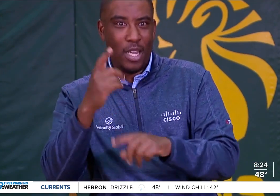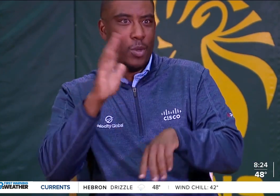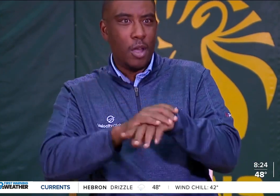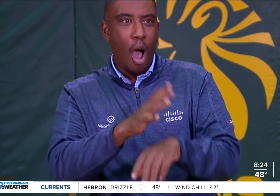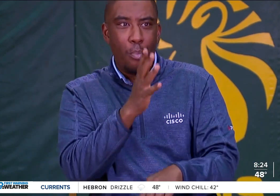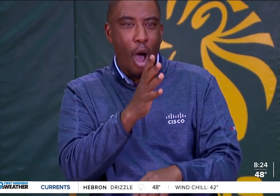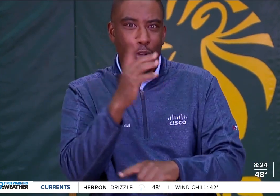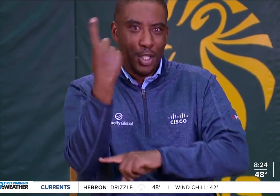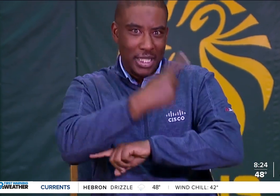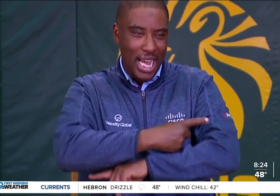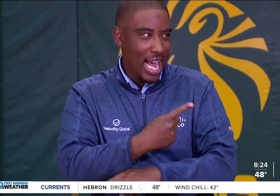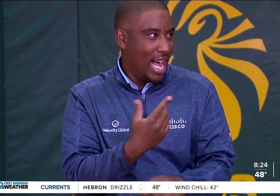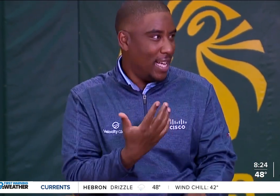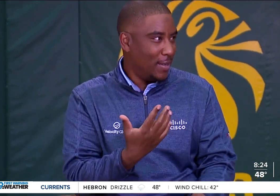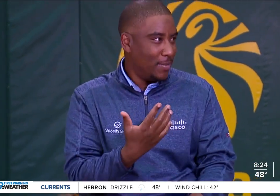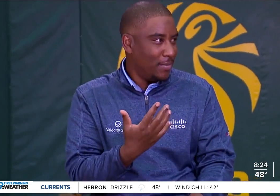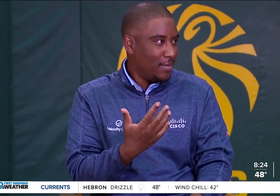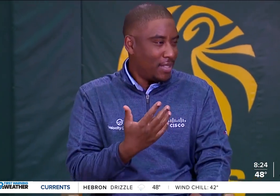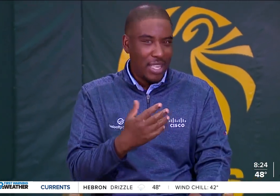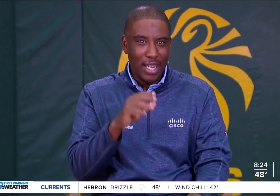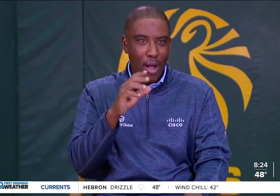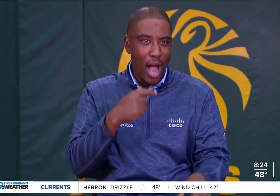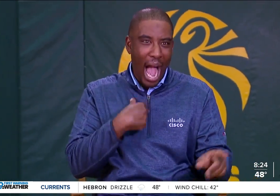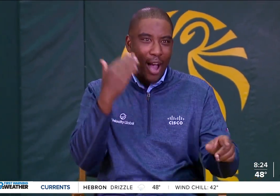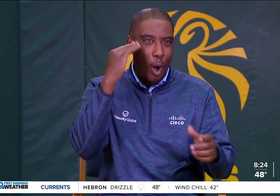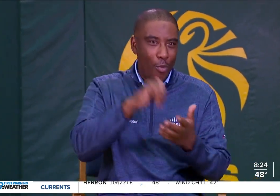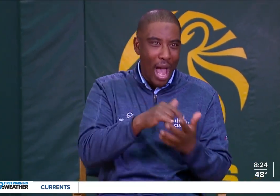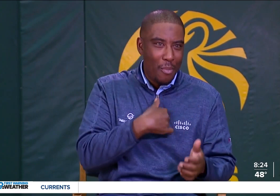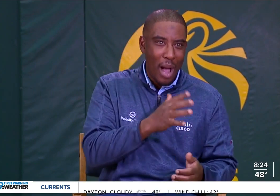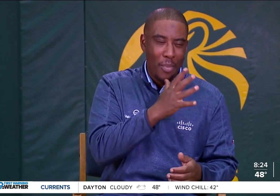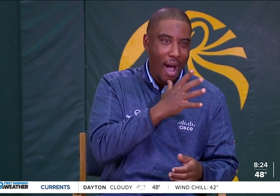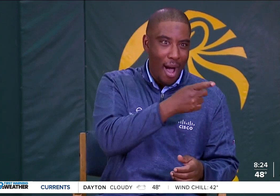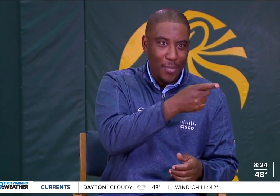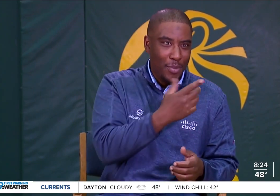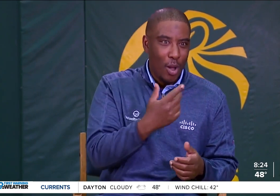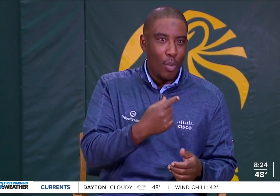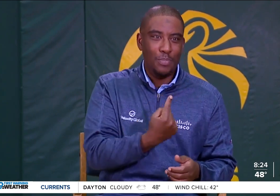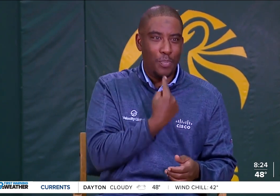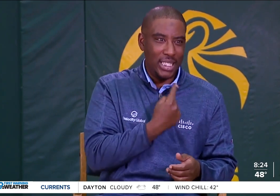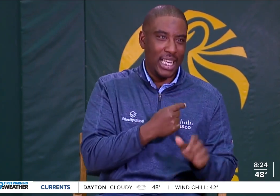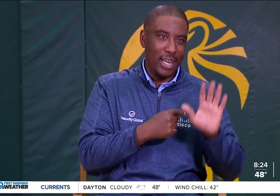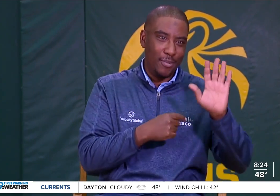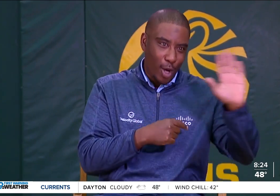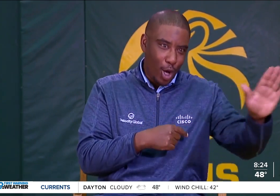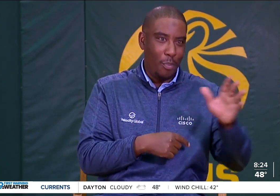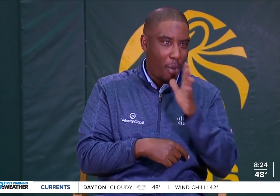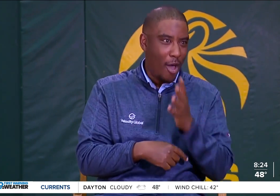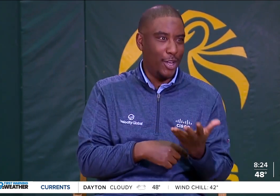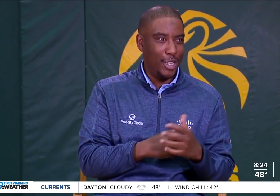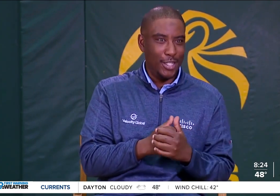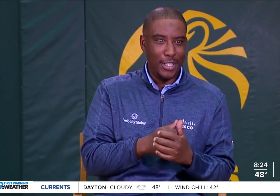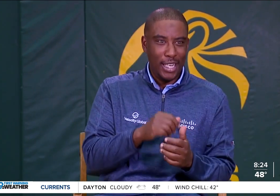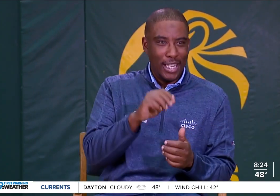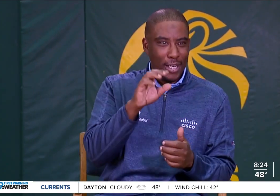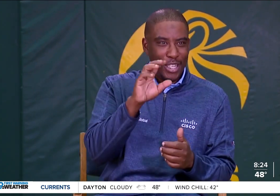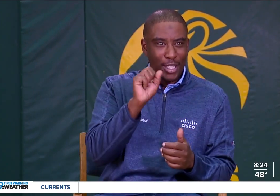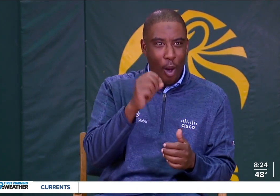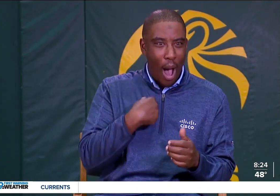the Big Ten Challenge, it was Mother's Day. And I knew that my mom was missing her mother,